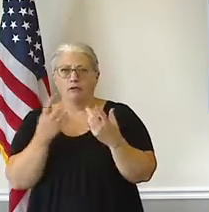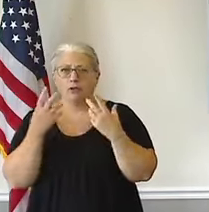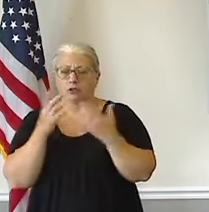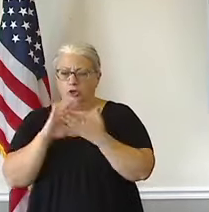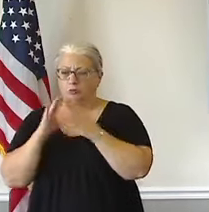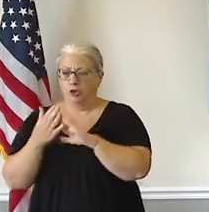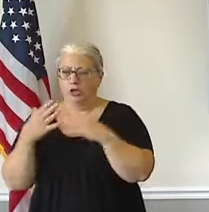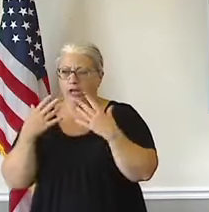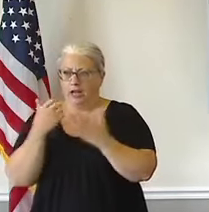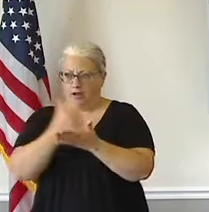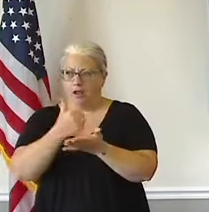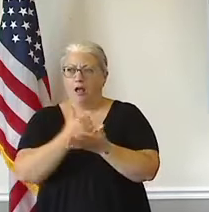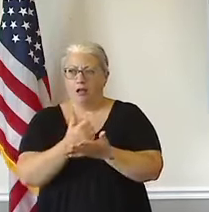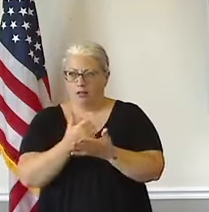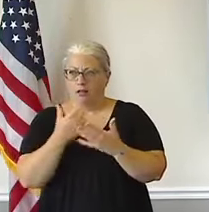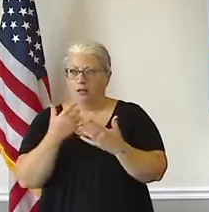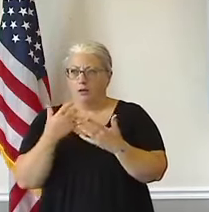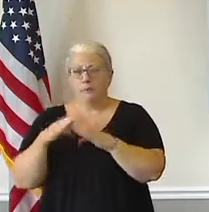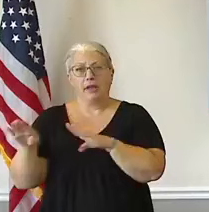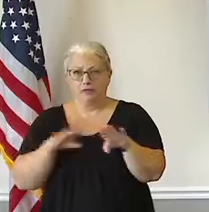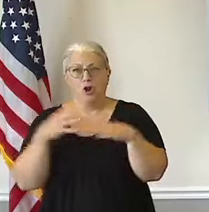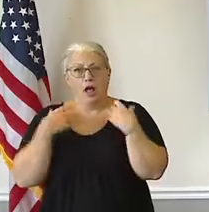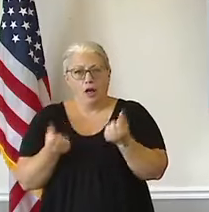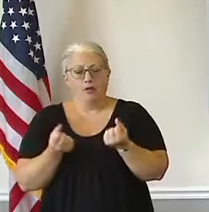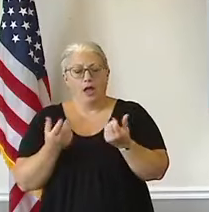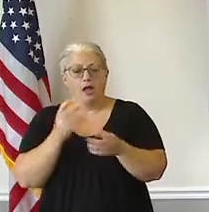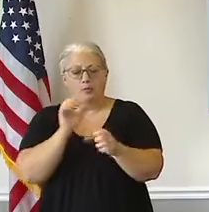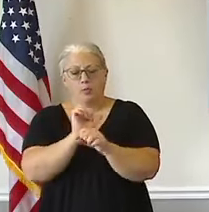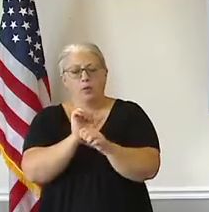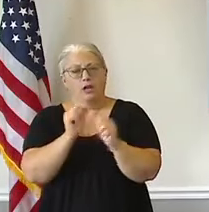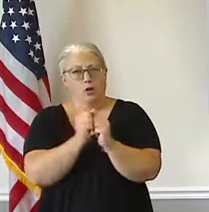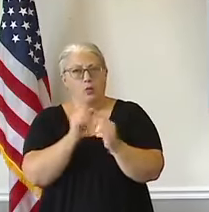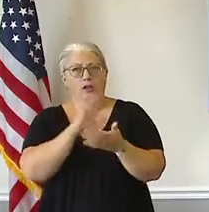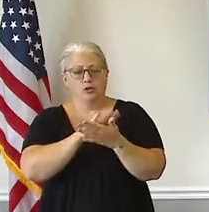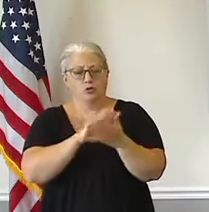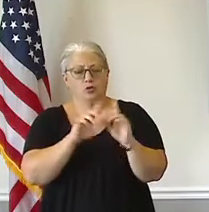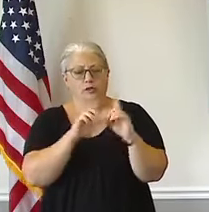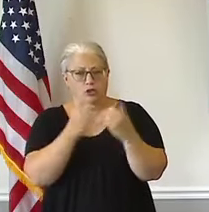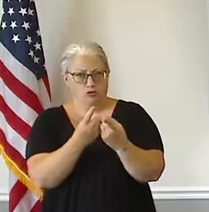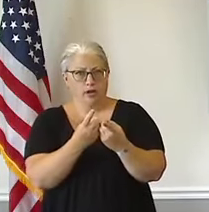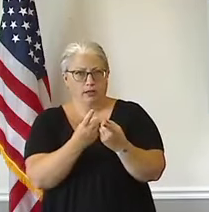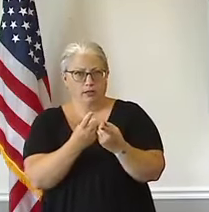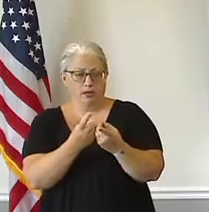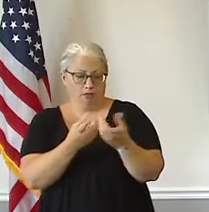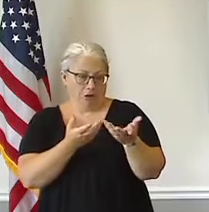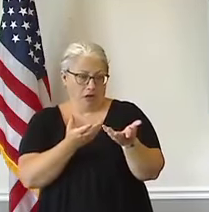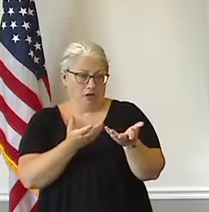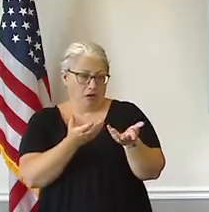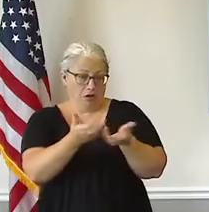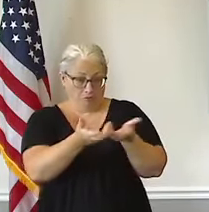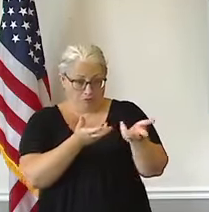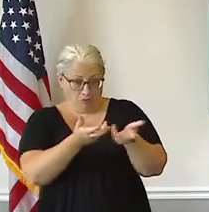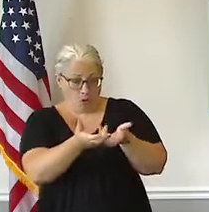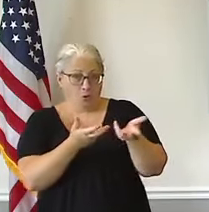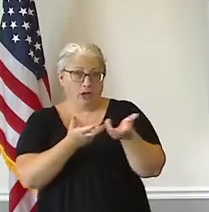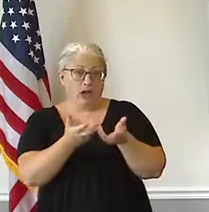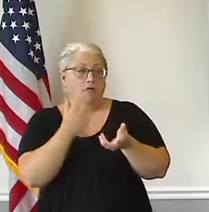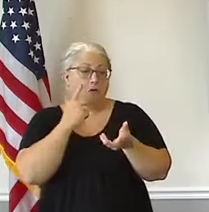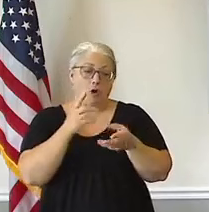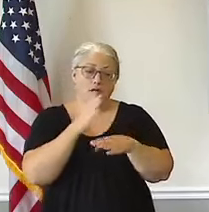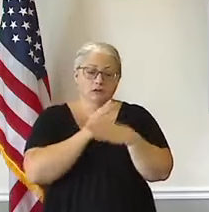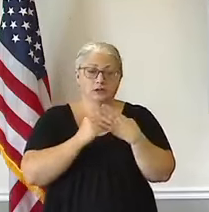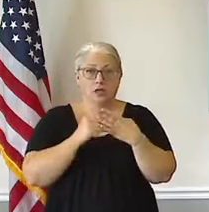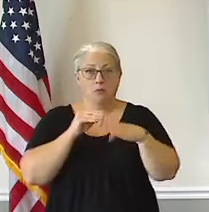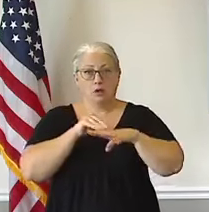school districts, in fact, I think pretty extensively, providing both some basic guidance, but also answering questions and